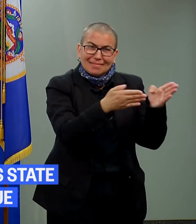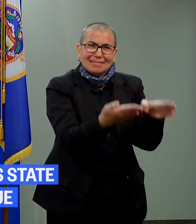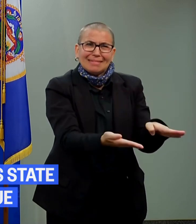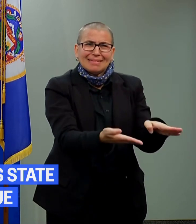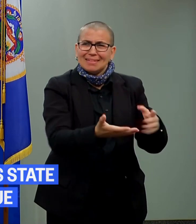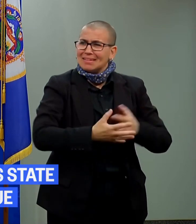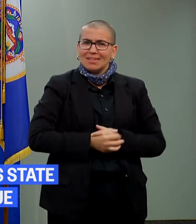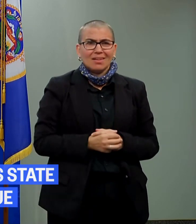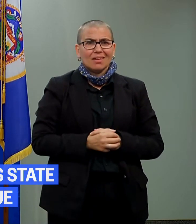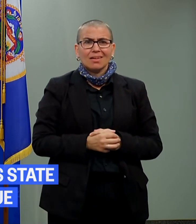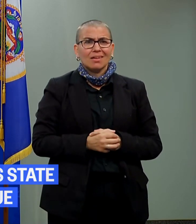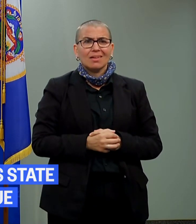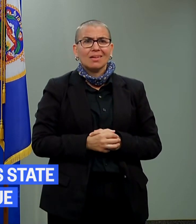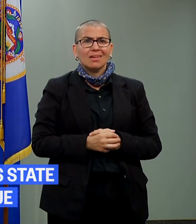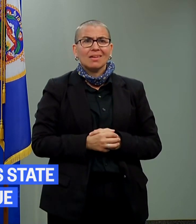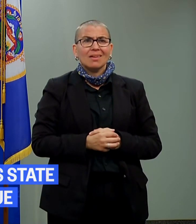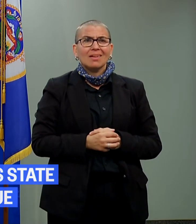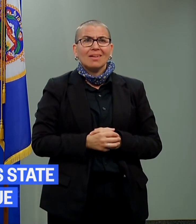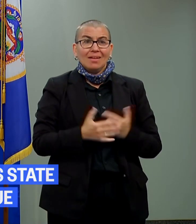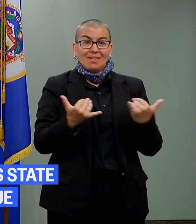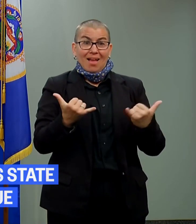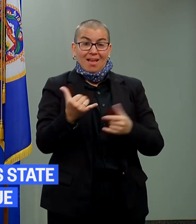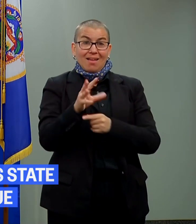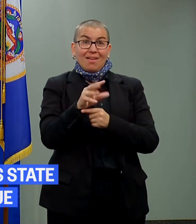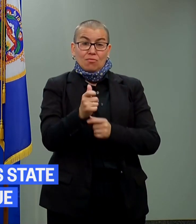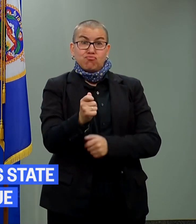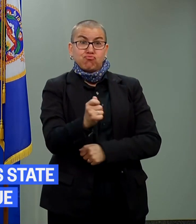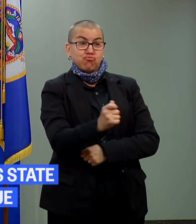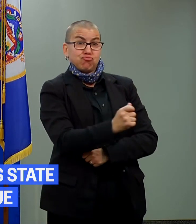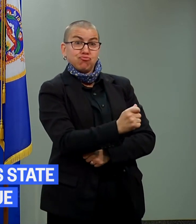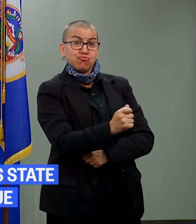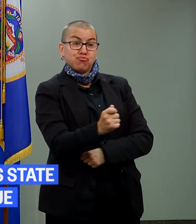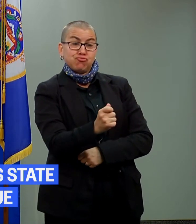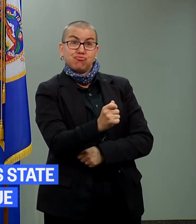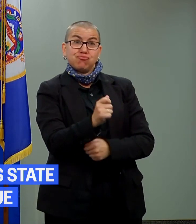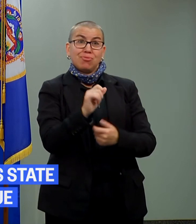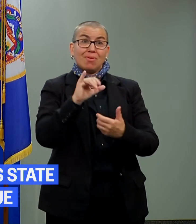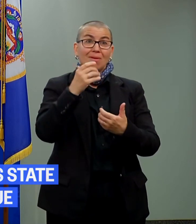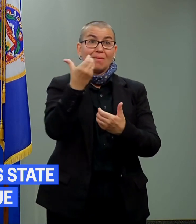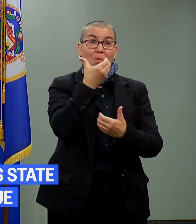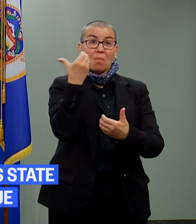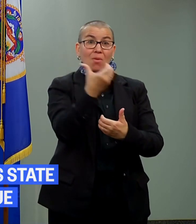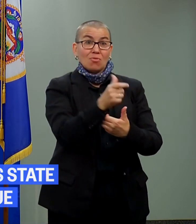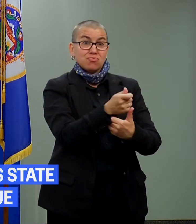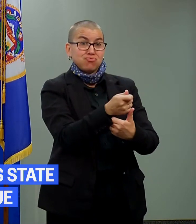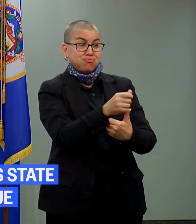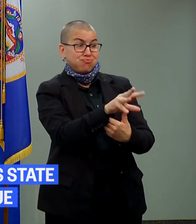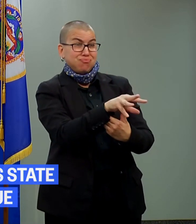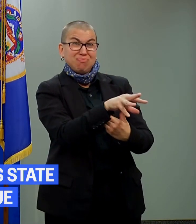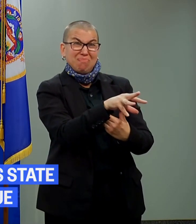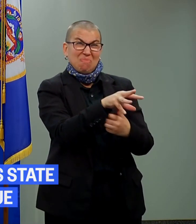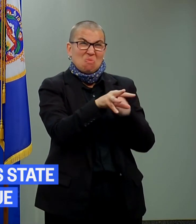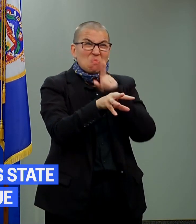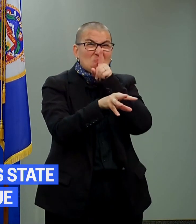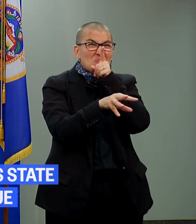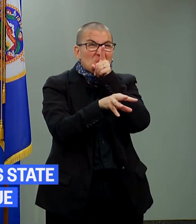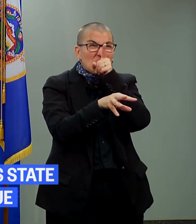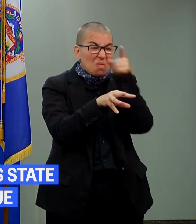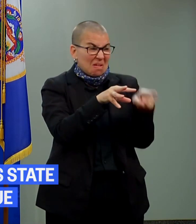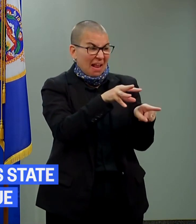but over the past decades and generations and centuries in our